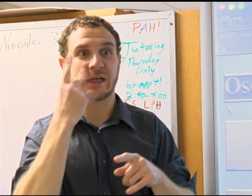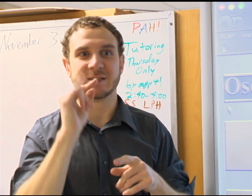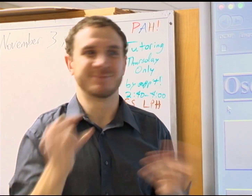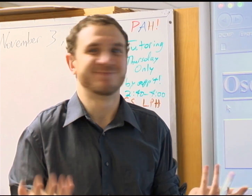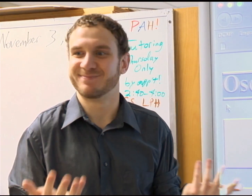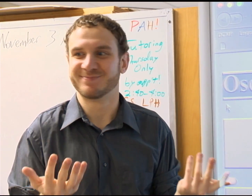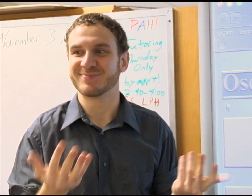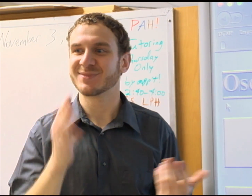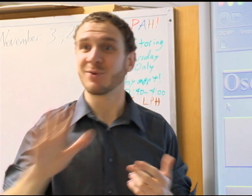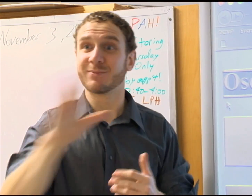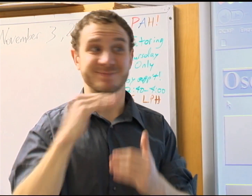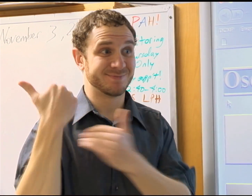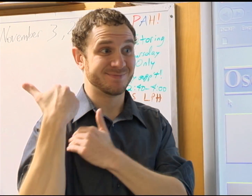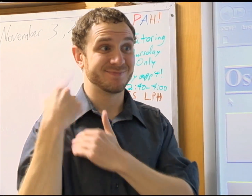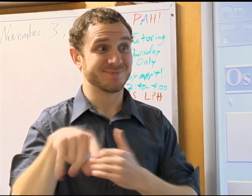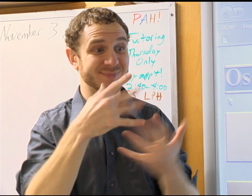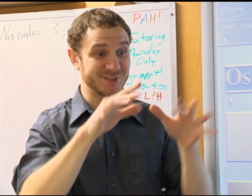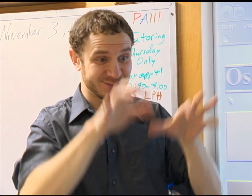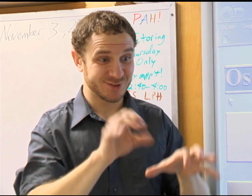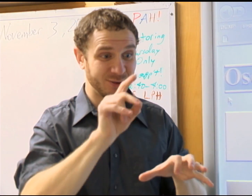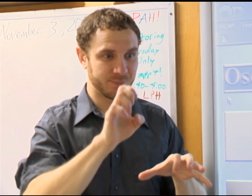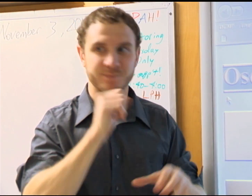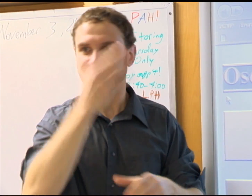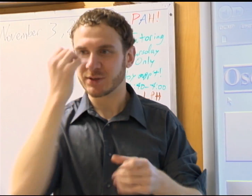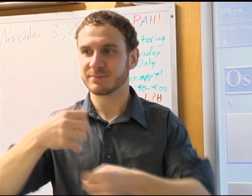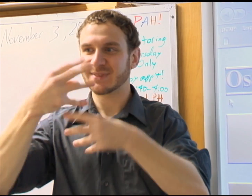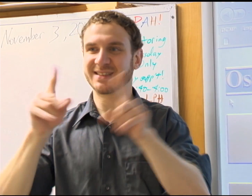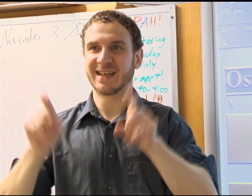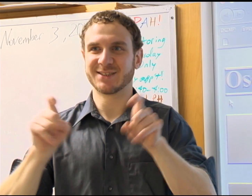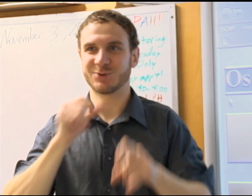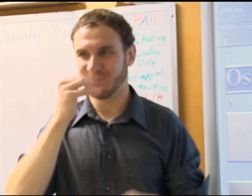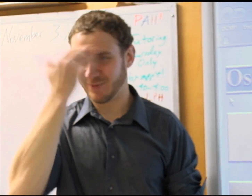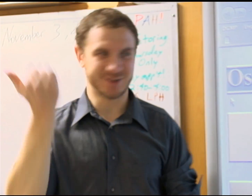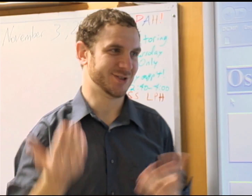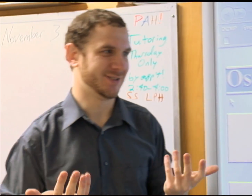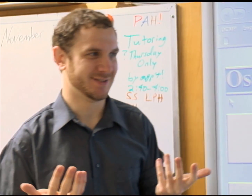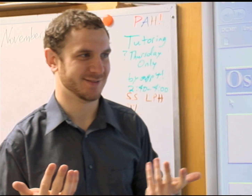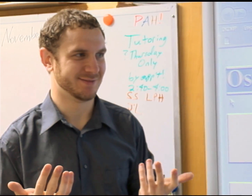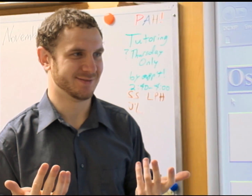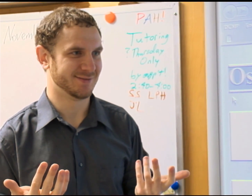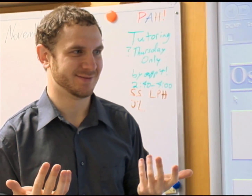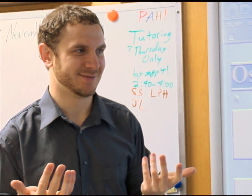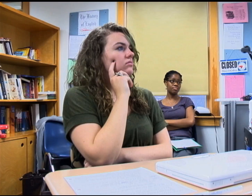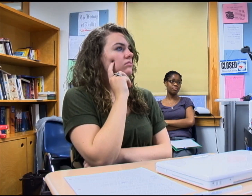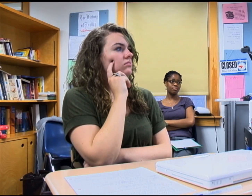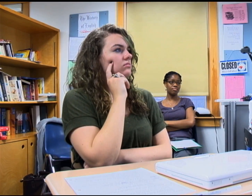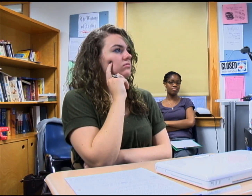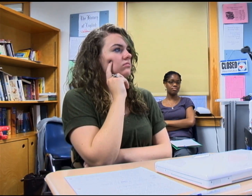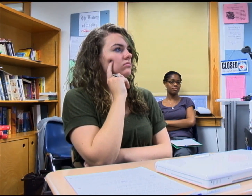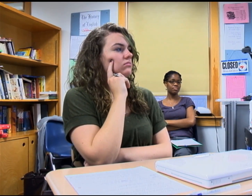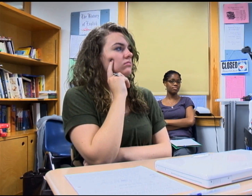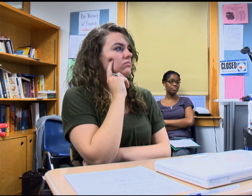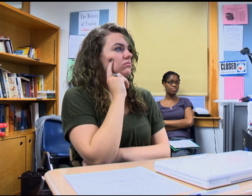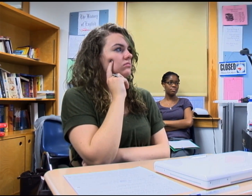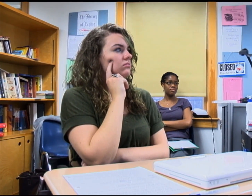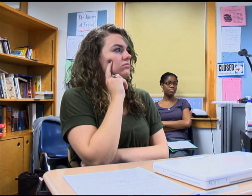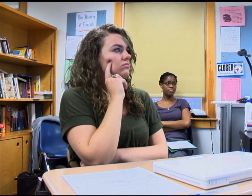The computer cannot really decipher the difference in between contrasting colors. You would need to change the font.